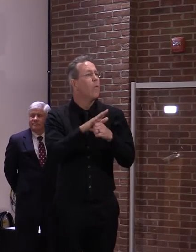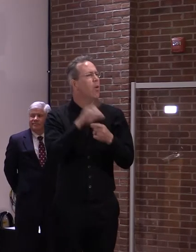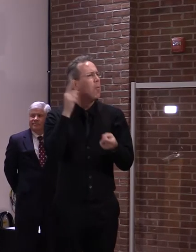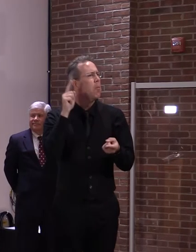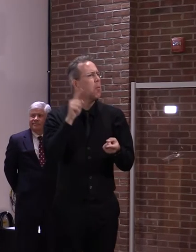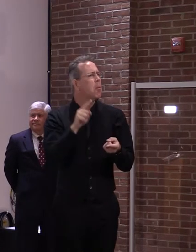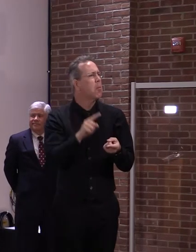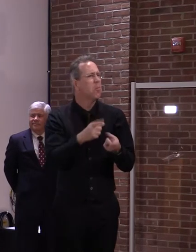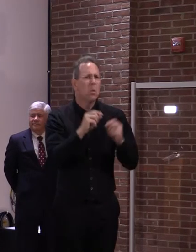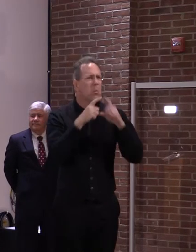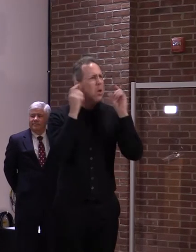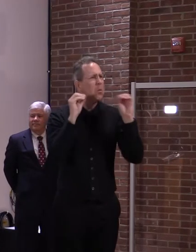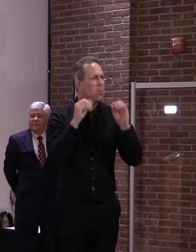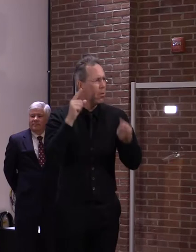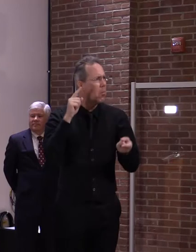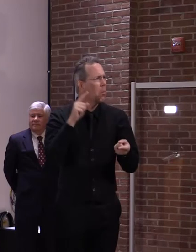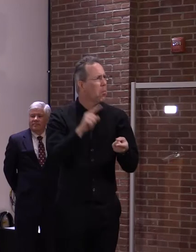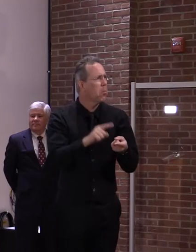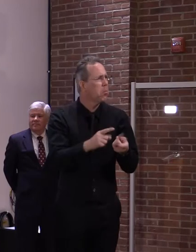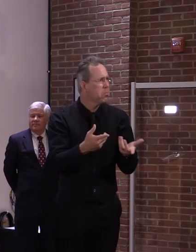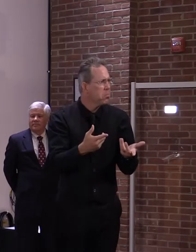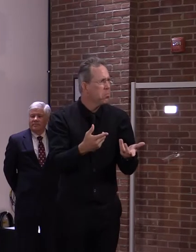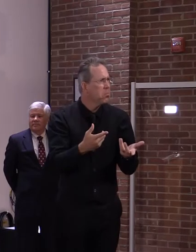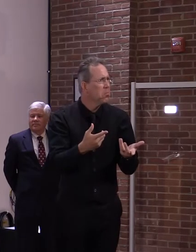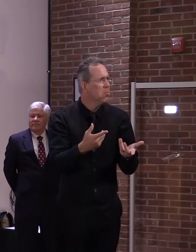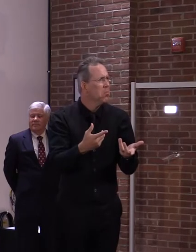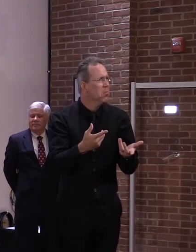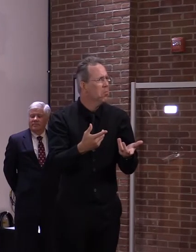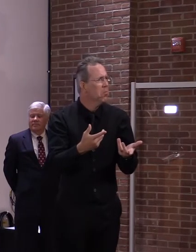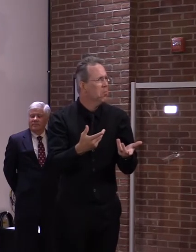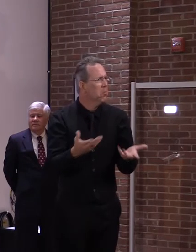around 15,000 average daily cases, down to